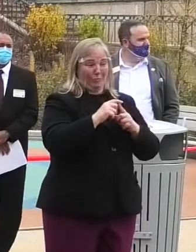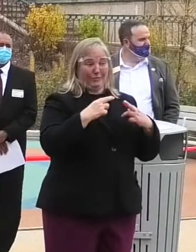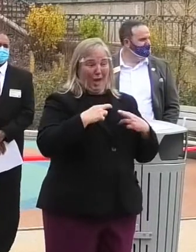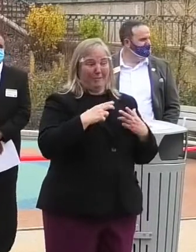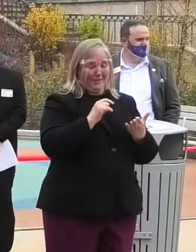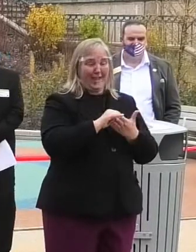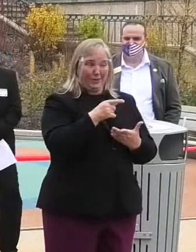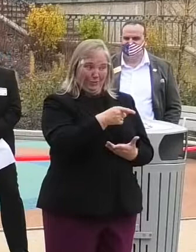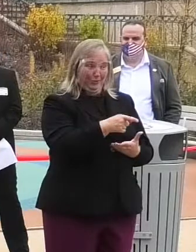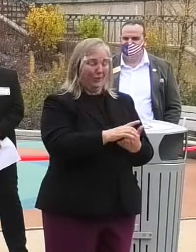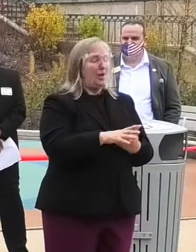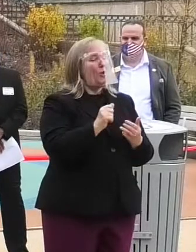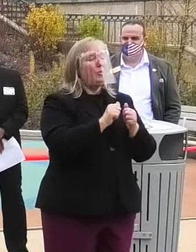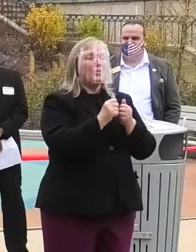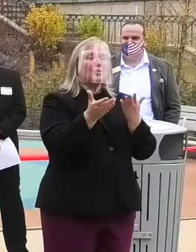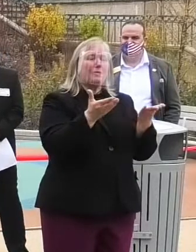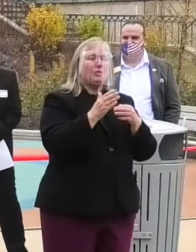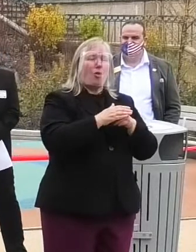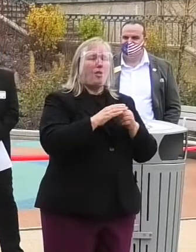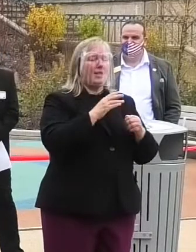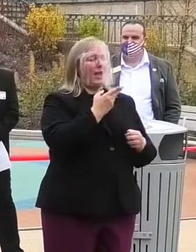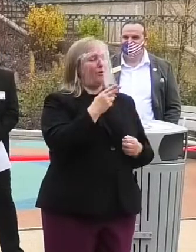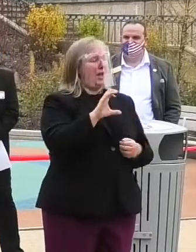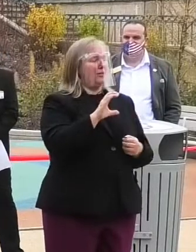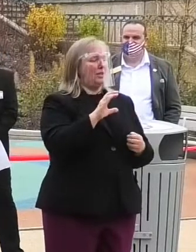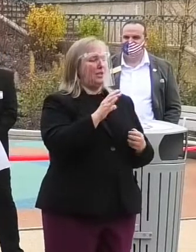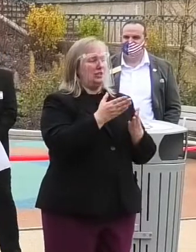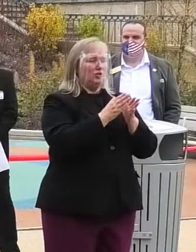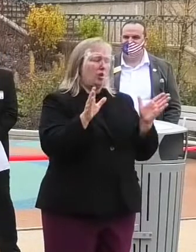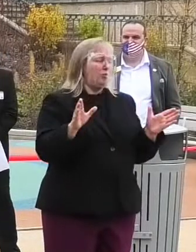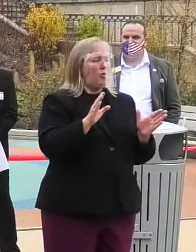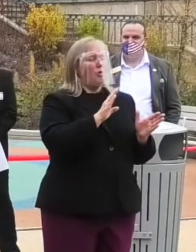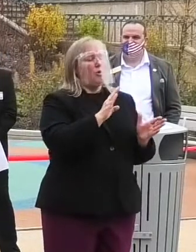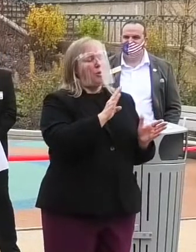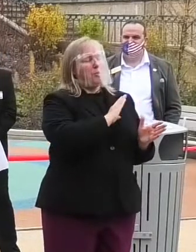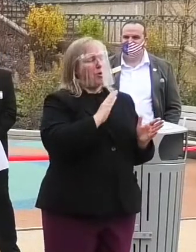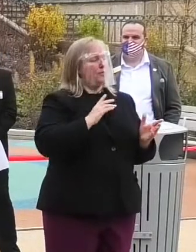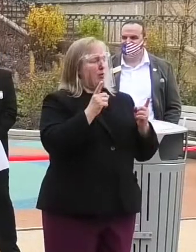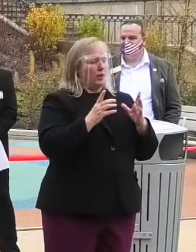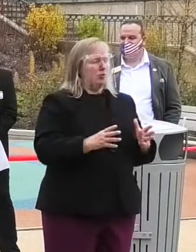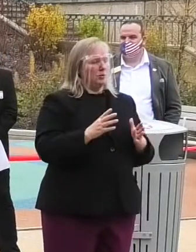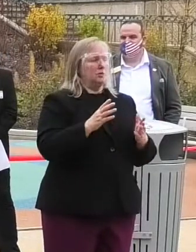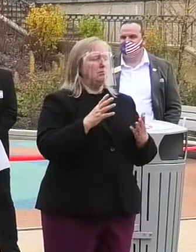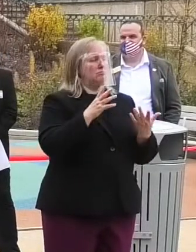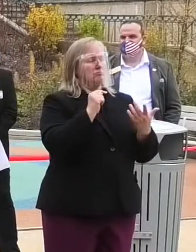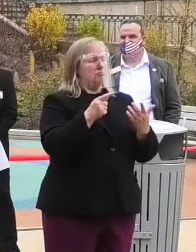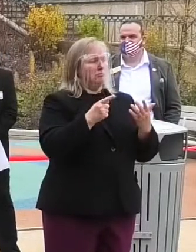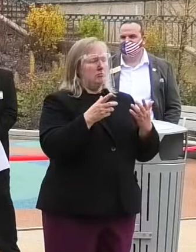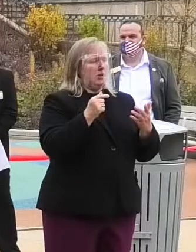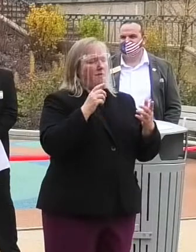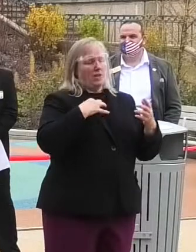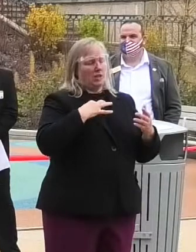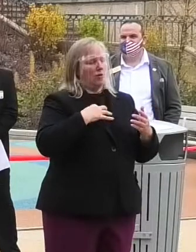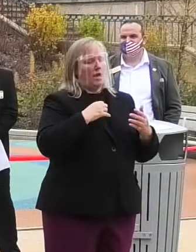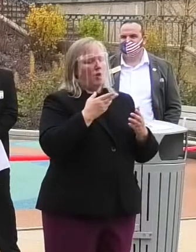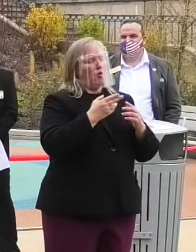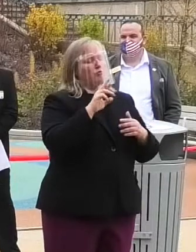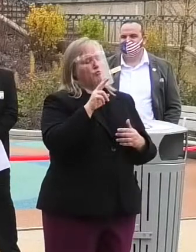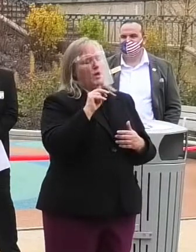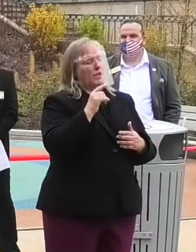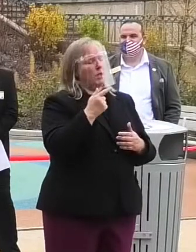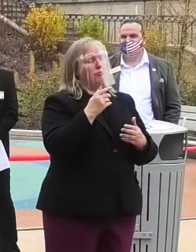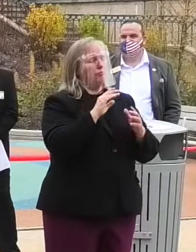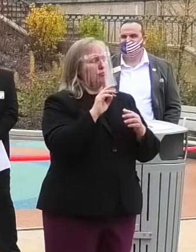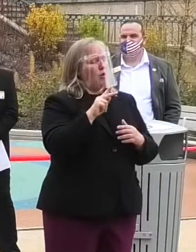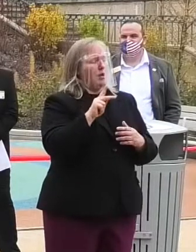With service on the Howard County General Board of Directors, dedicated volunteering at Running Brook Elementary, making care packages for our